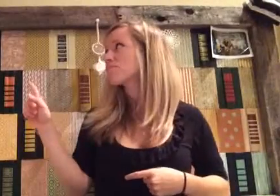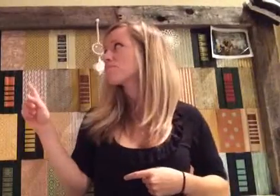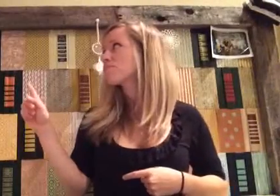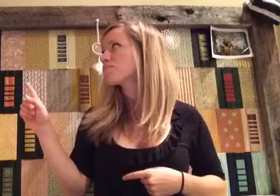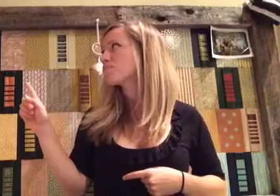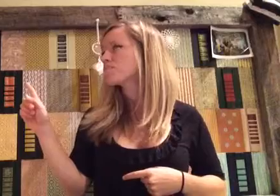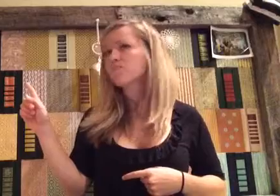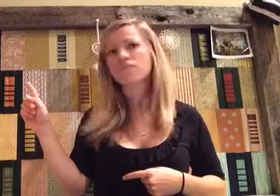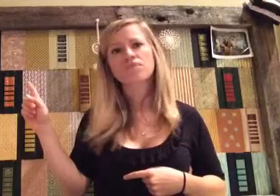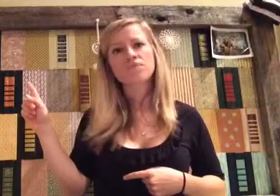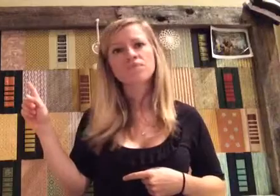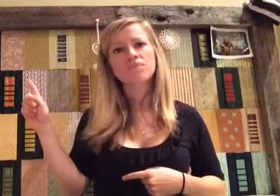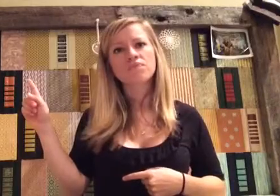Person versus technology.